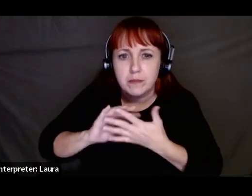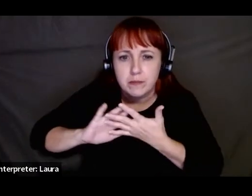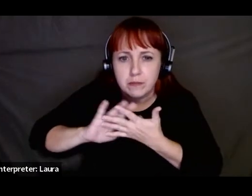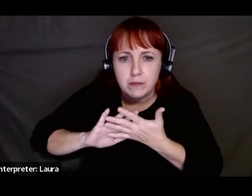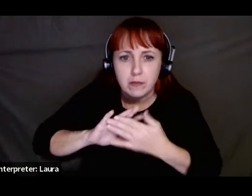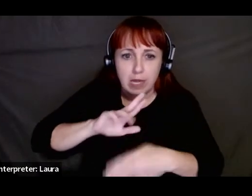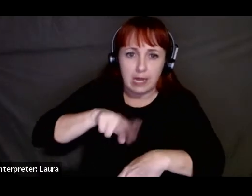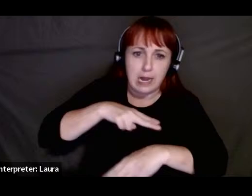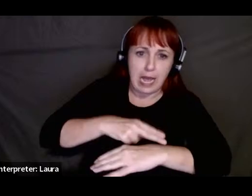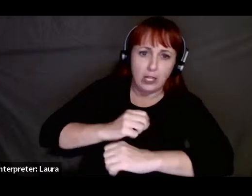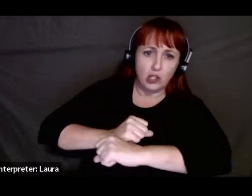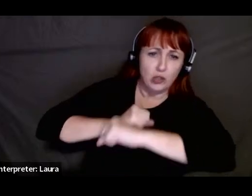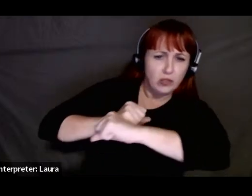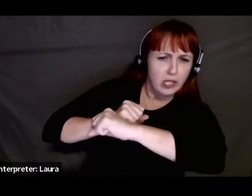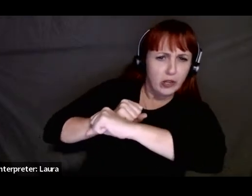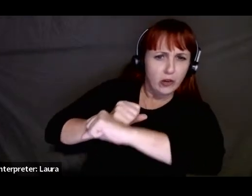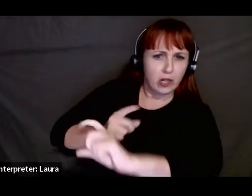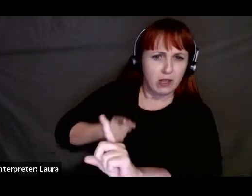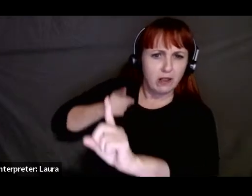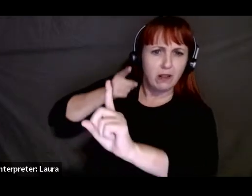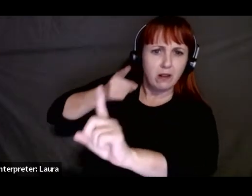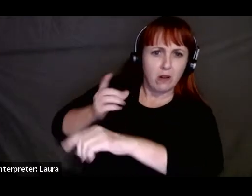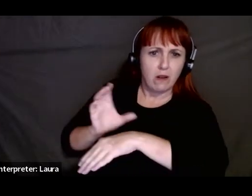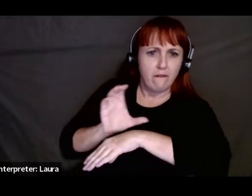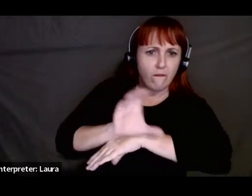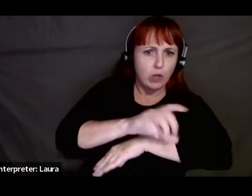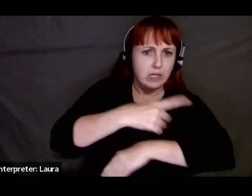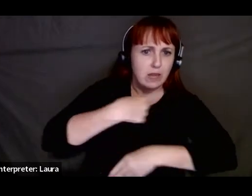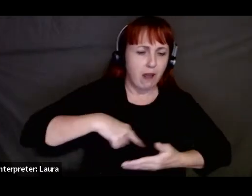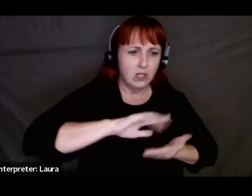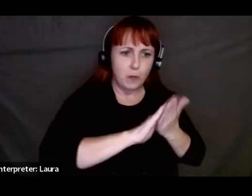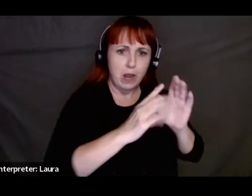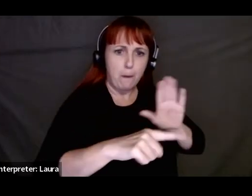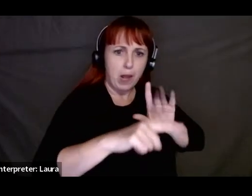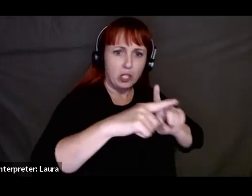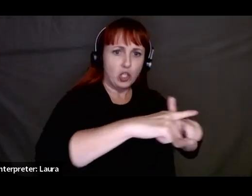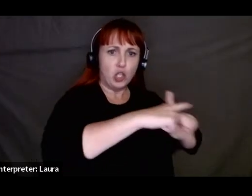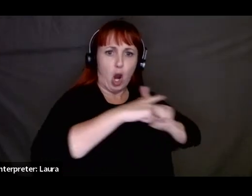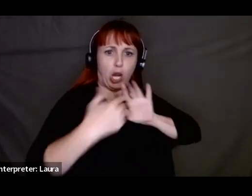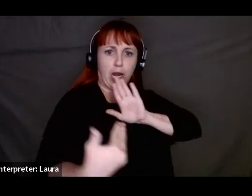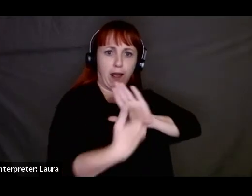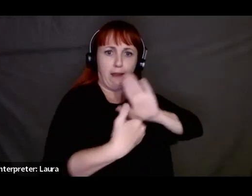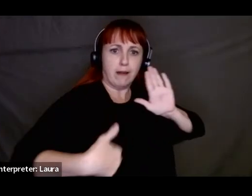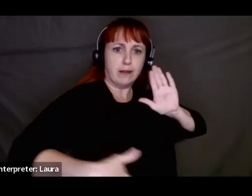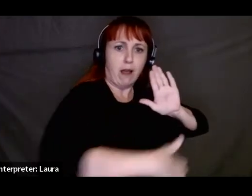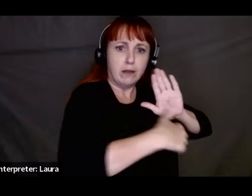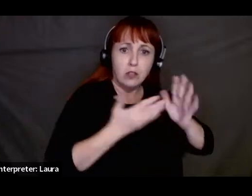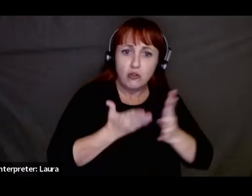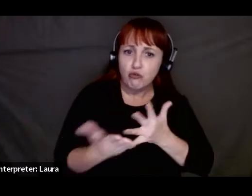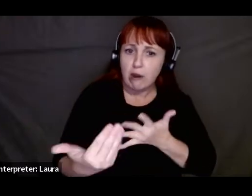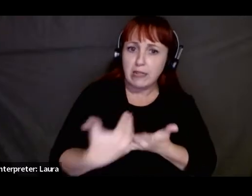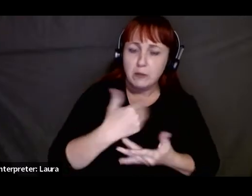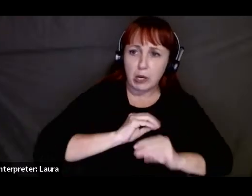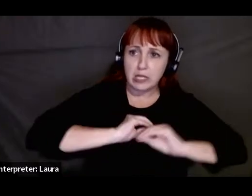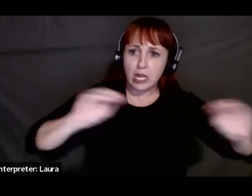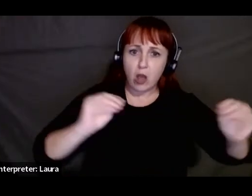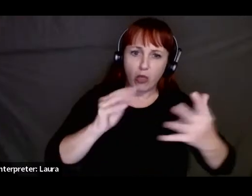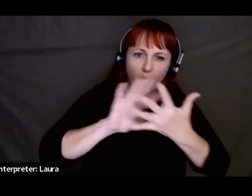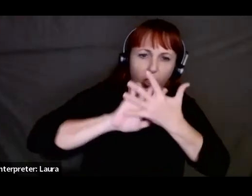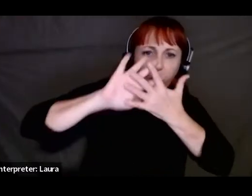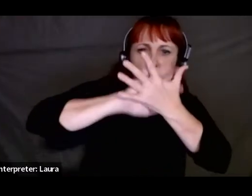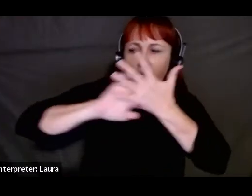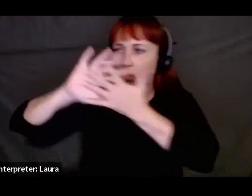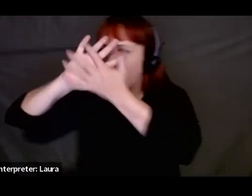here. National security, making us a target. There's a lack of transparency. It wasn't inspected for